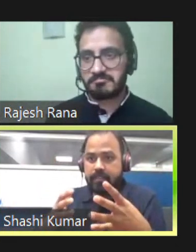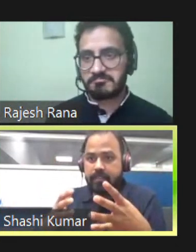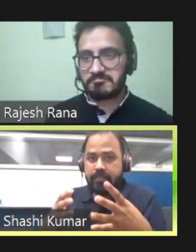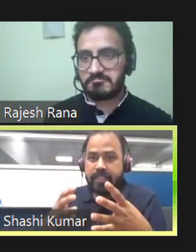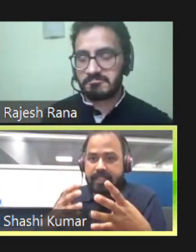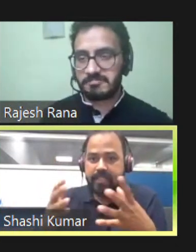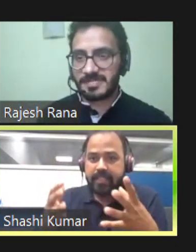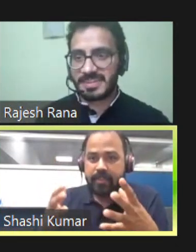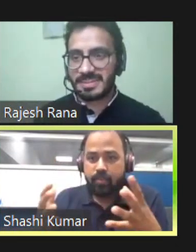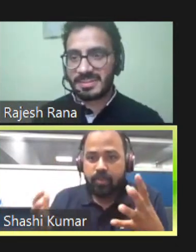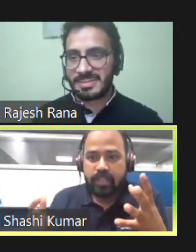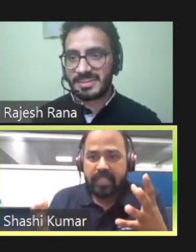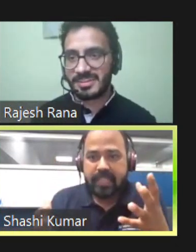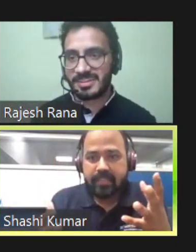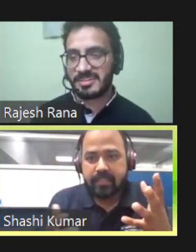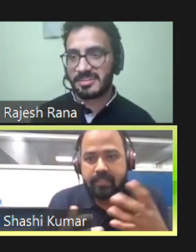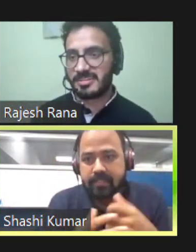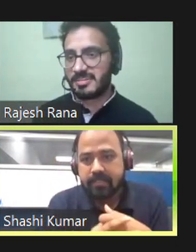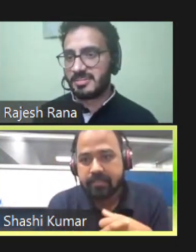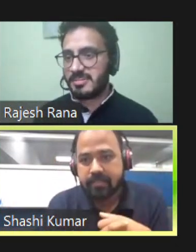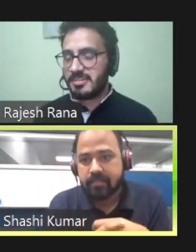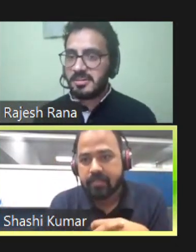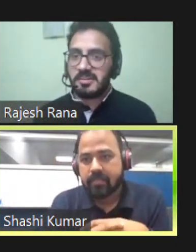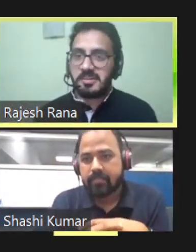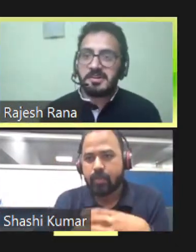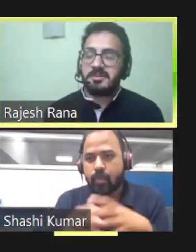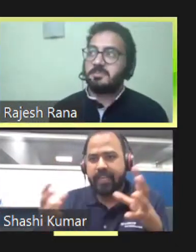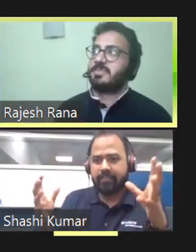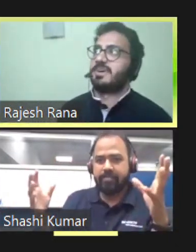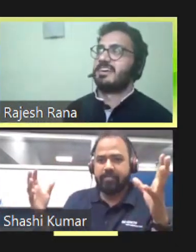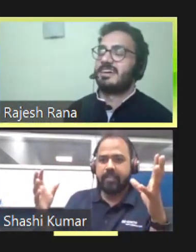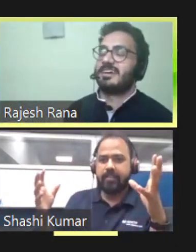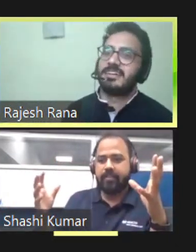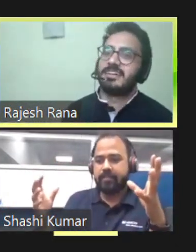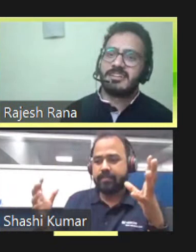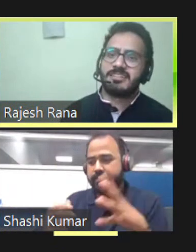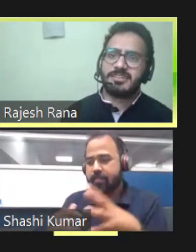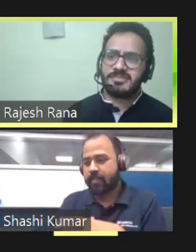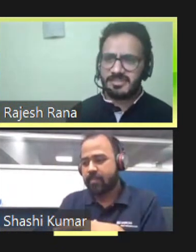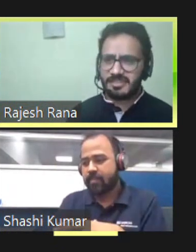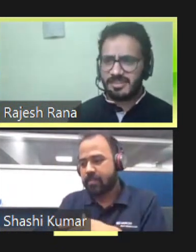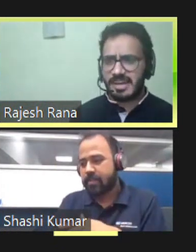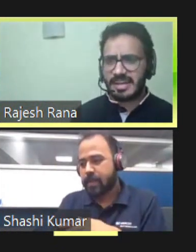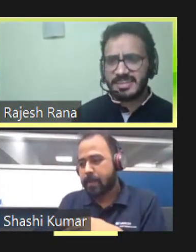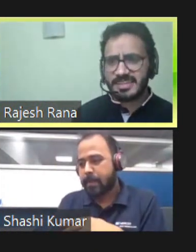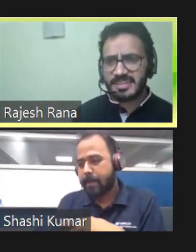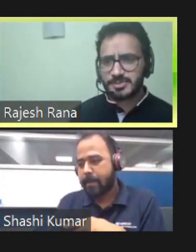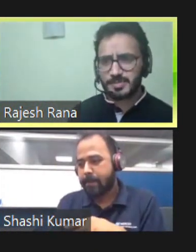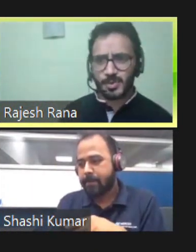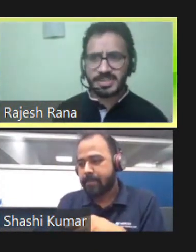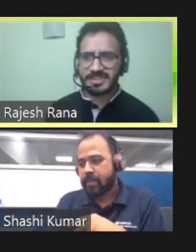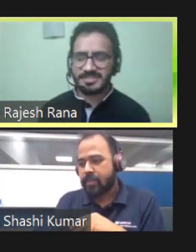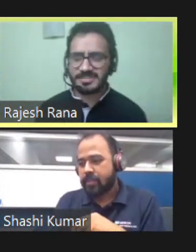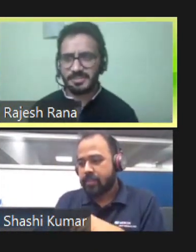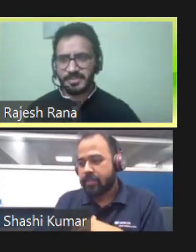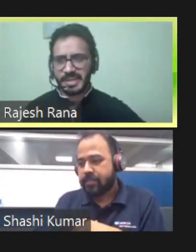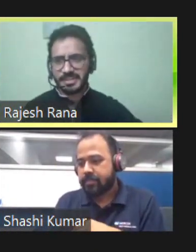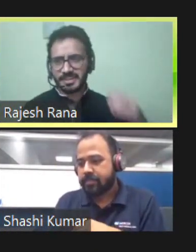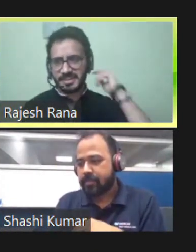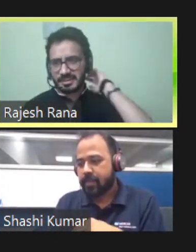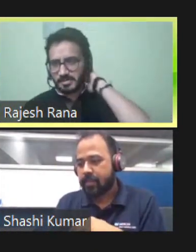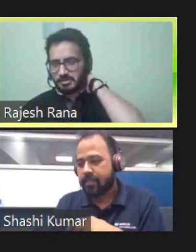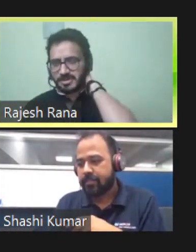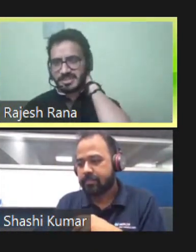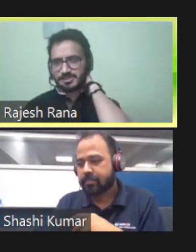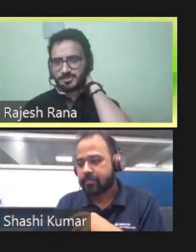there in which exist in the world. Any guesses? Uh, 20, 50? I think it's more than, if